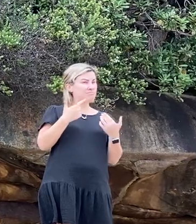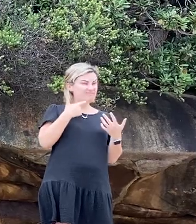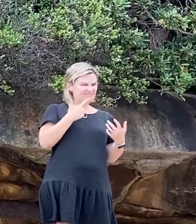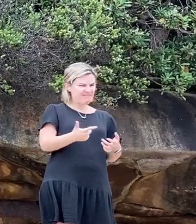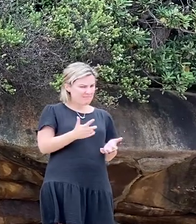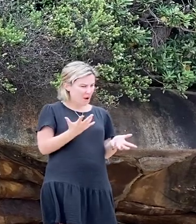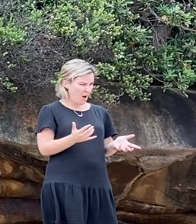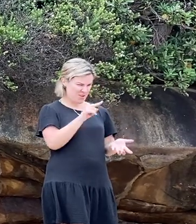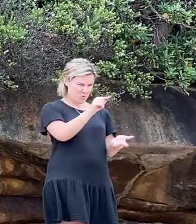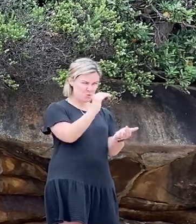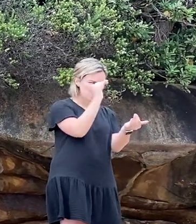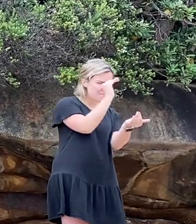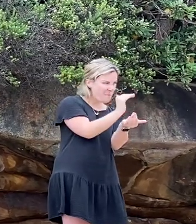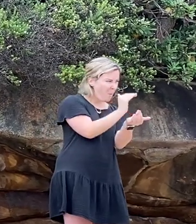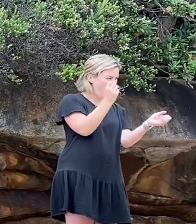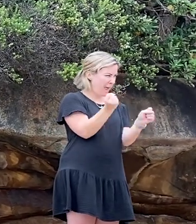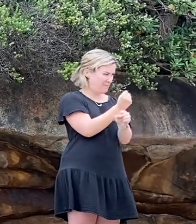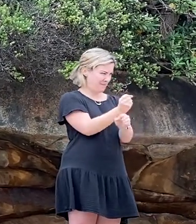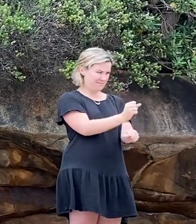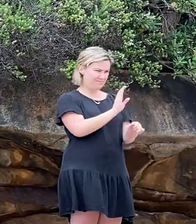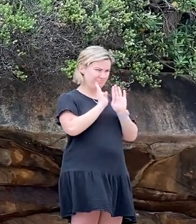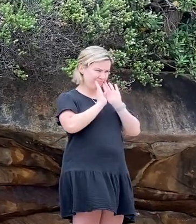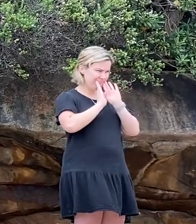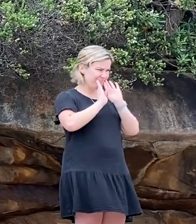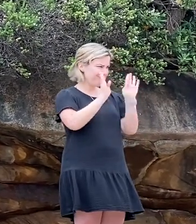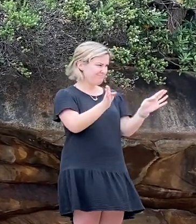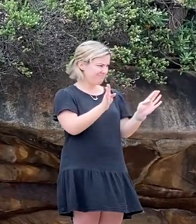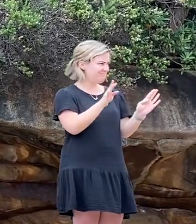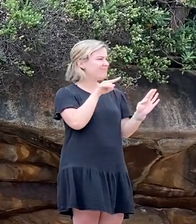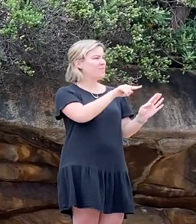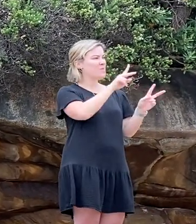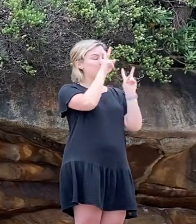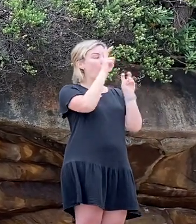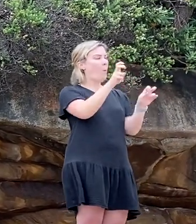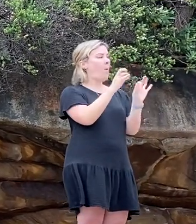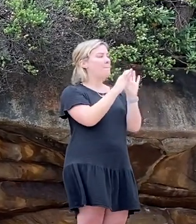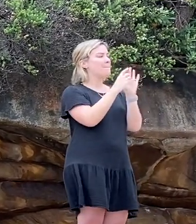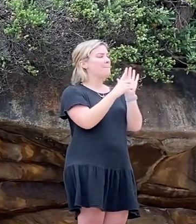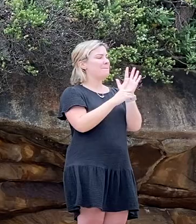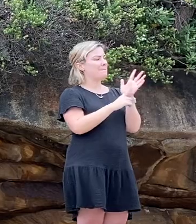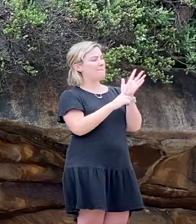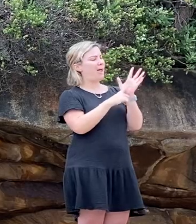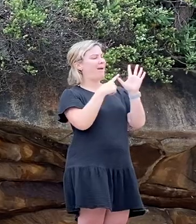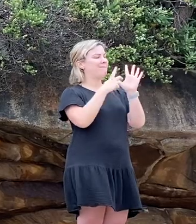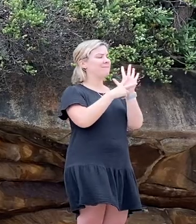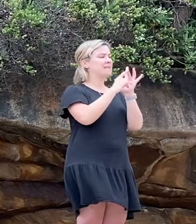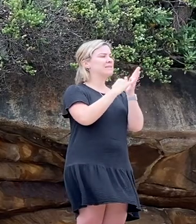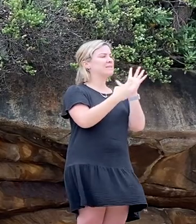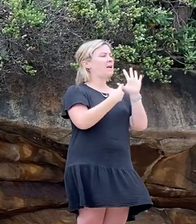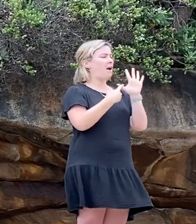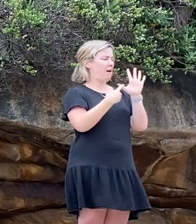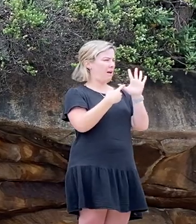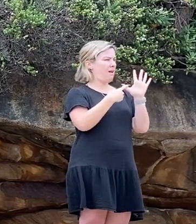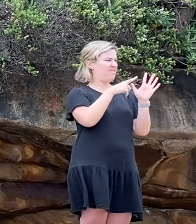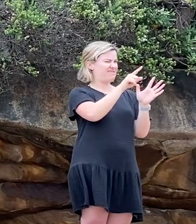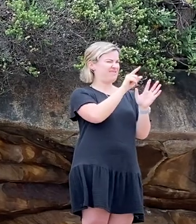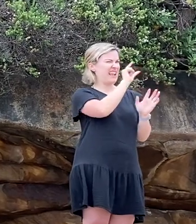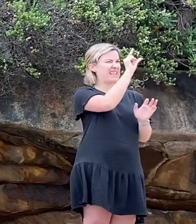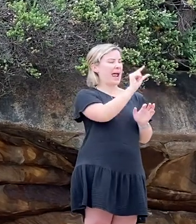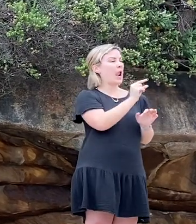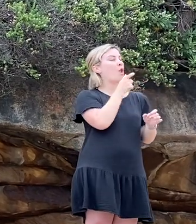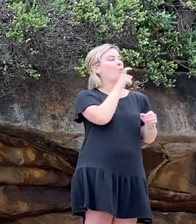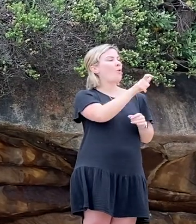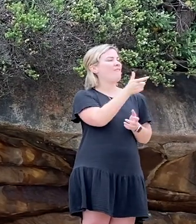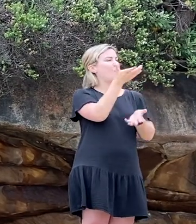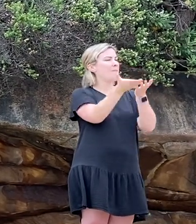made. It was called Equilibrista, which is Italian for balance. And so we set about, I taught him